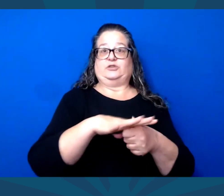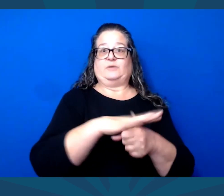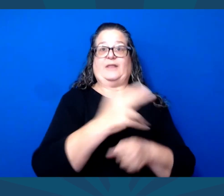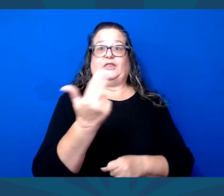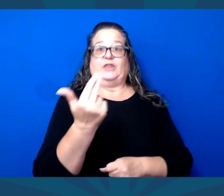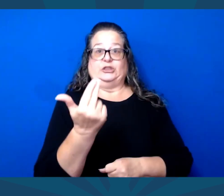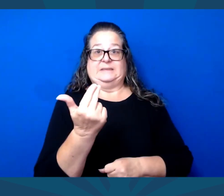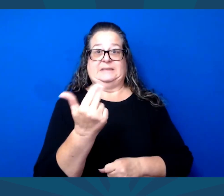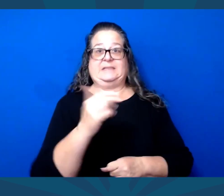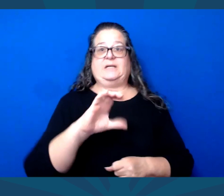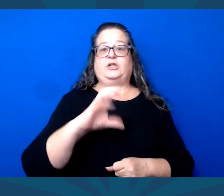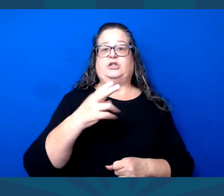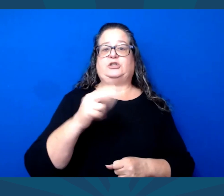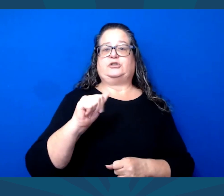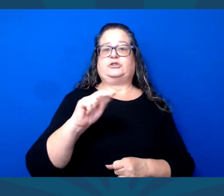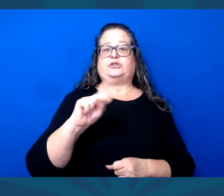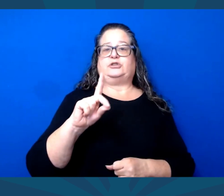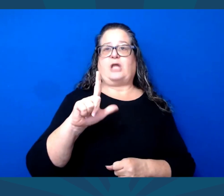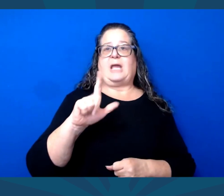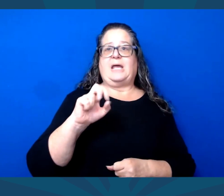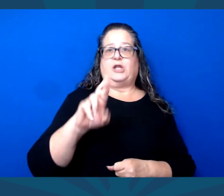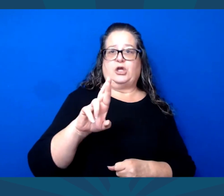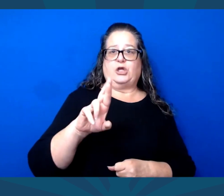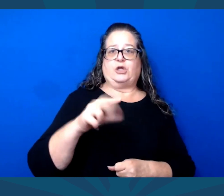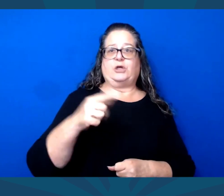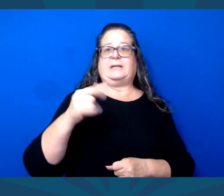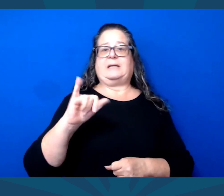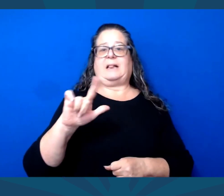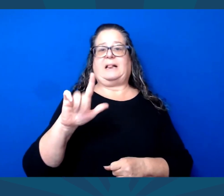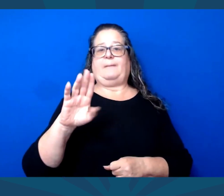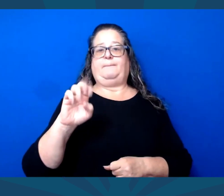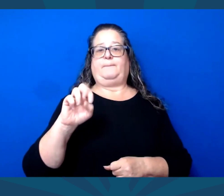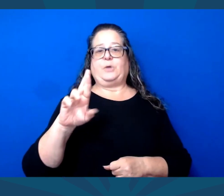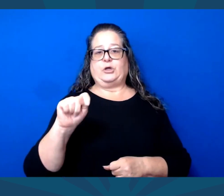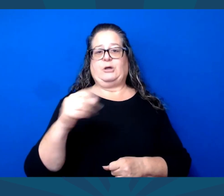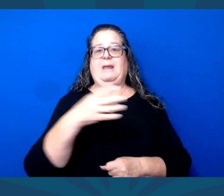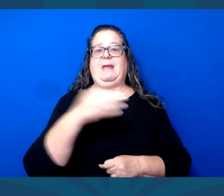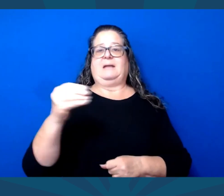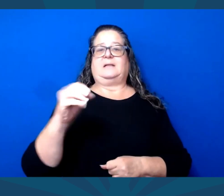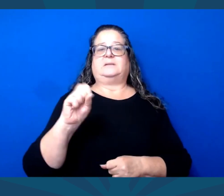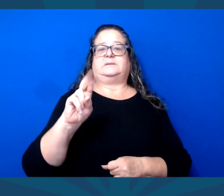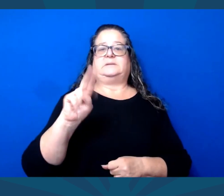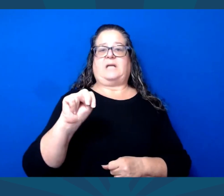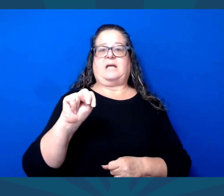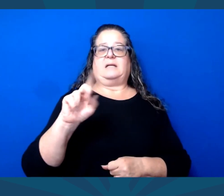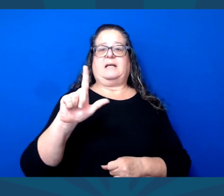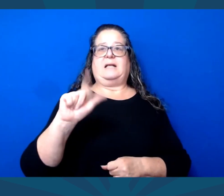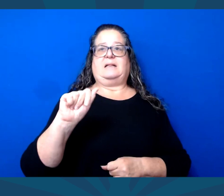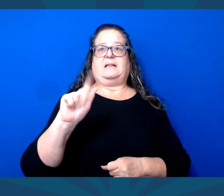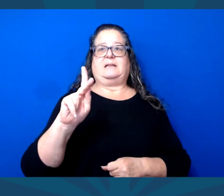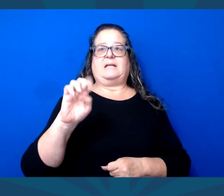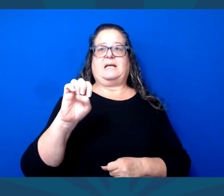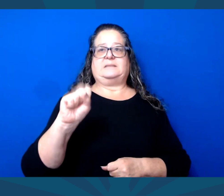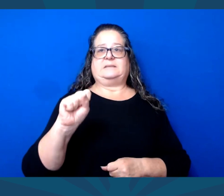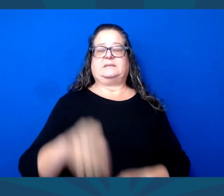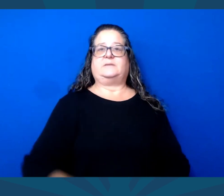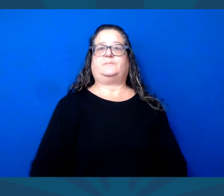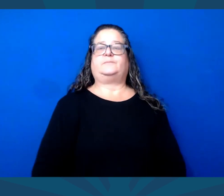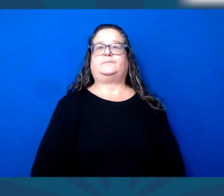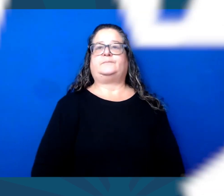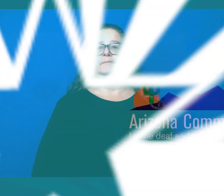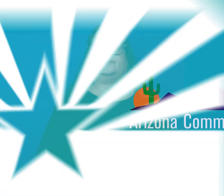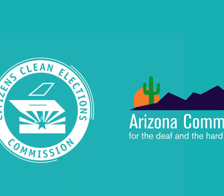better place. As a graduate from Arizona State University, Julie received her Bachelor's of Science in